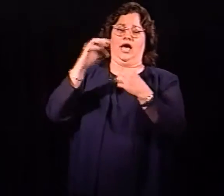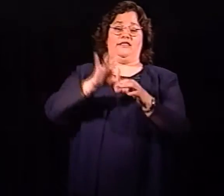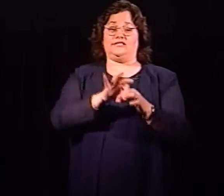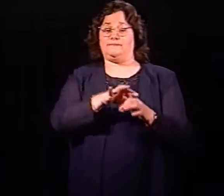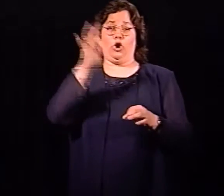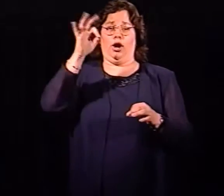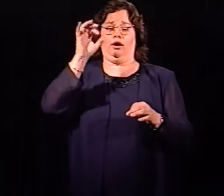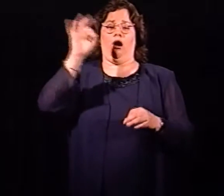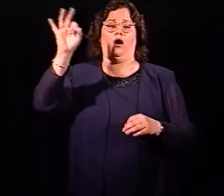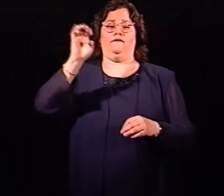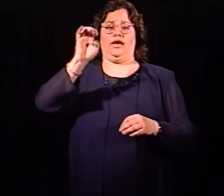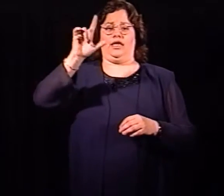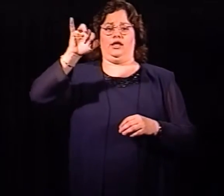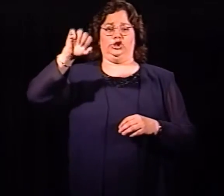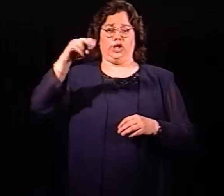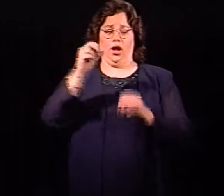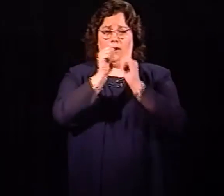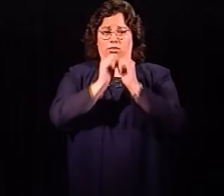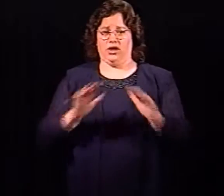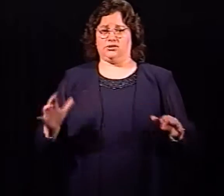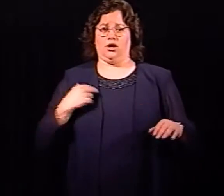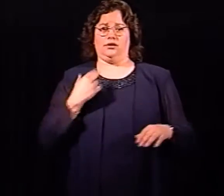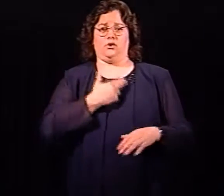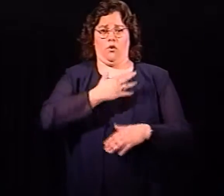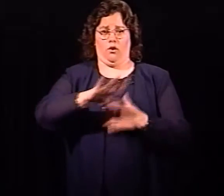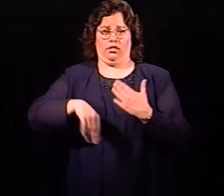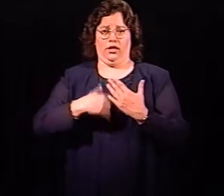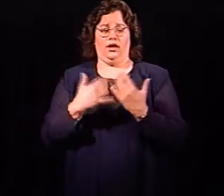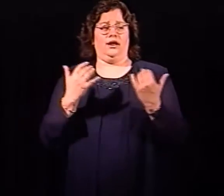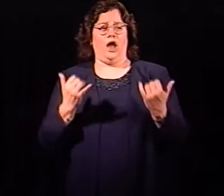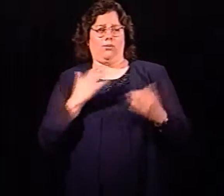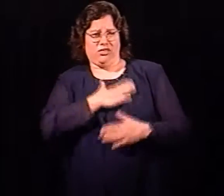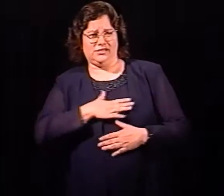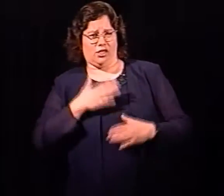of Elijah blesses us all. Now let us close the door.